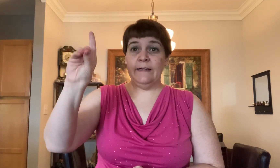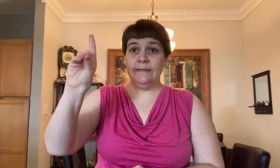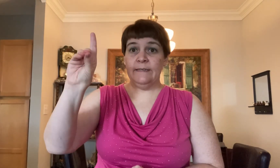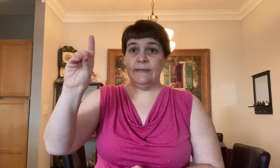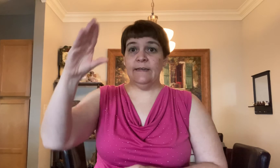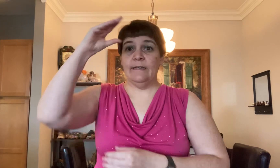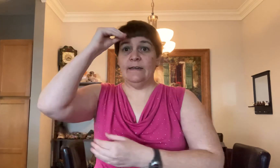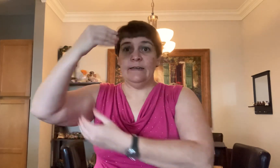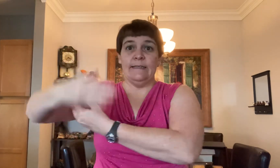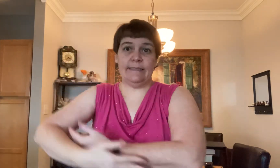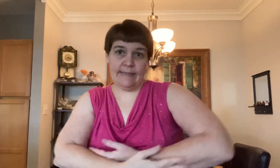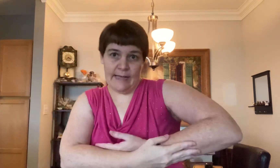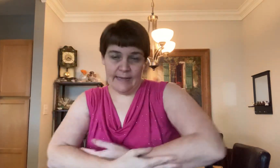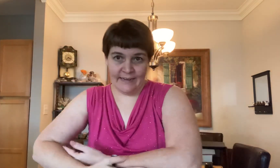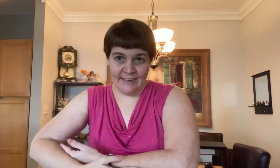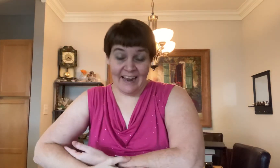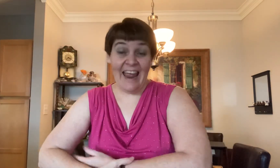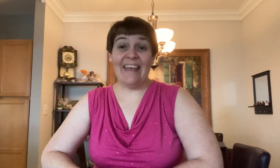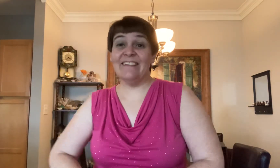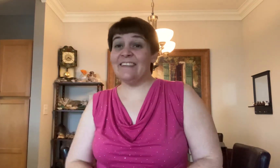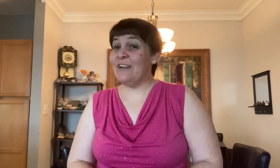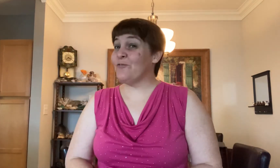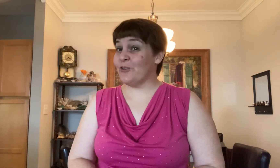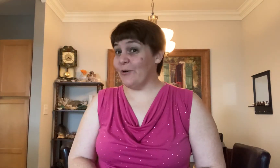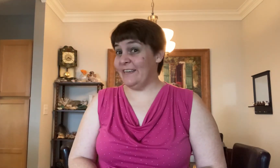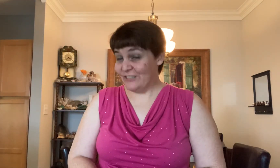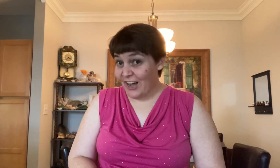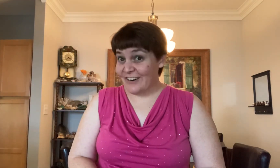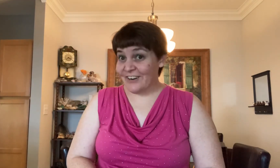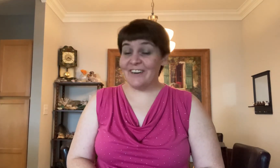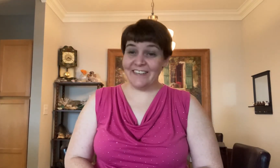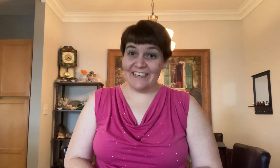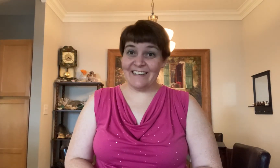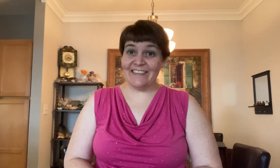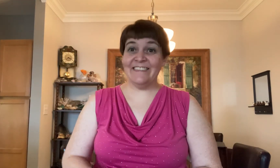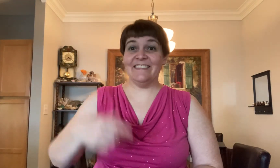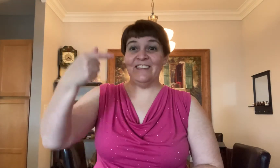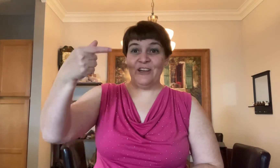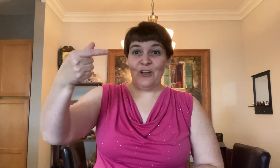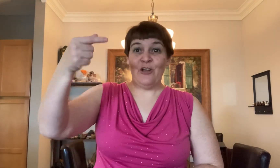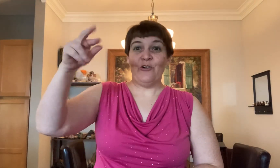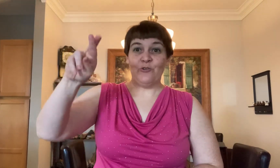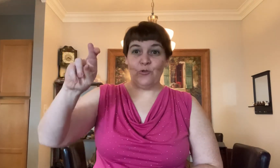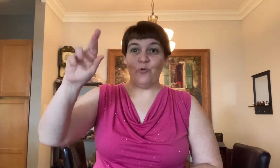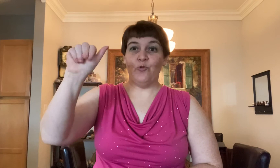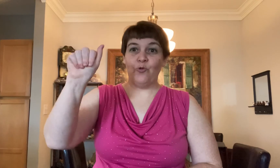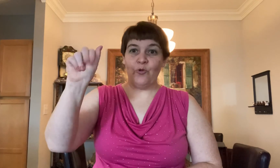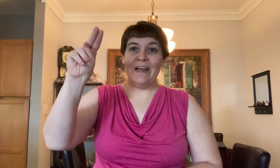grandson, and the sign for granddaughter is